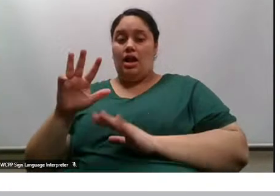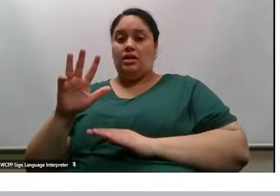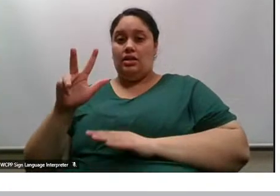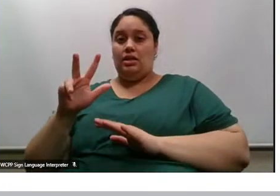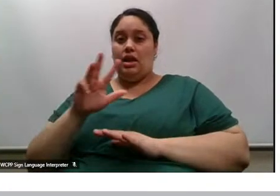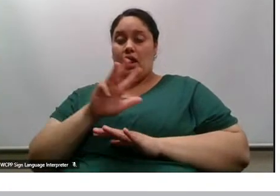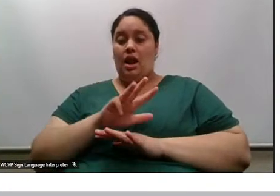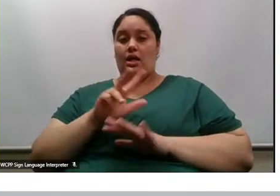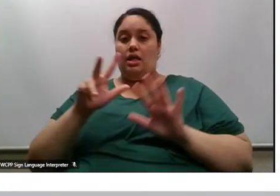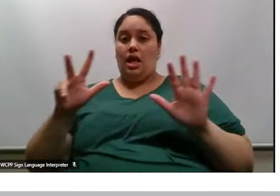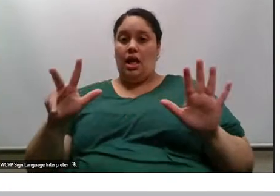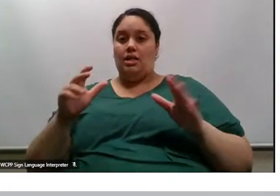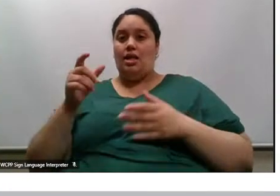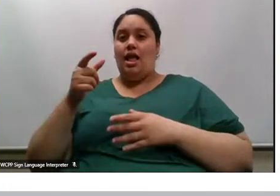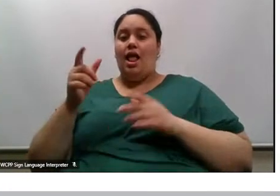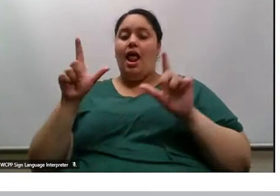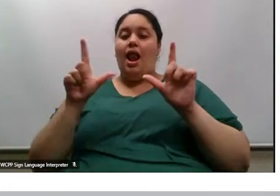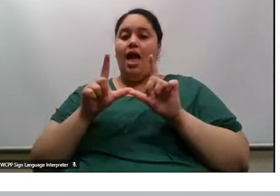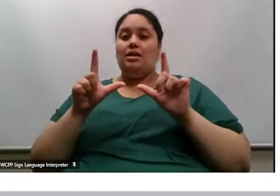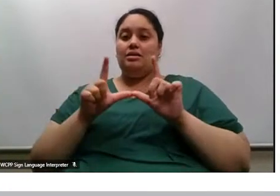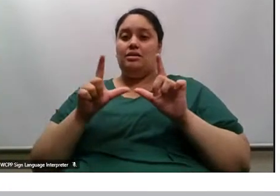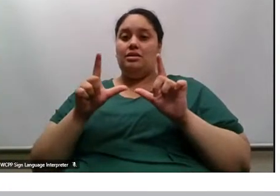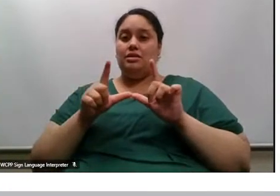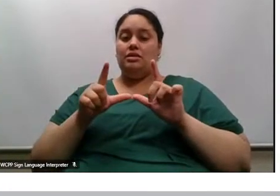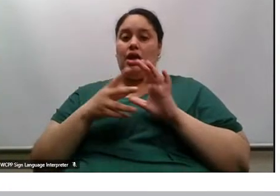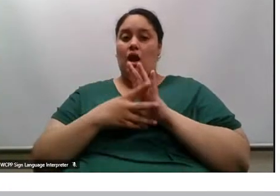8,898 licensed outlets in our province,